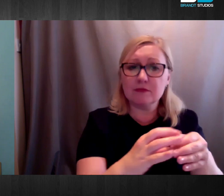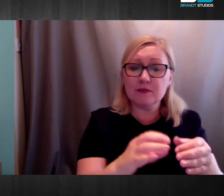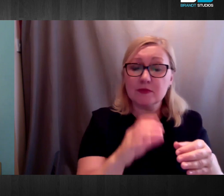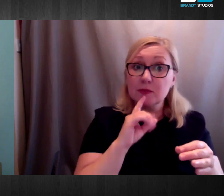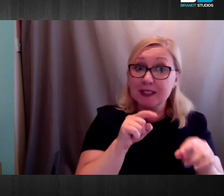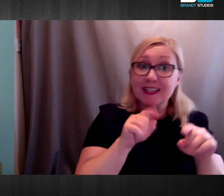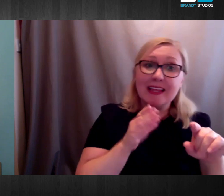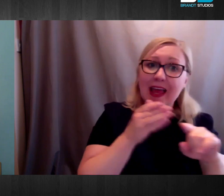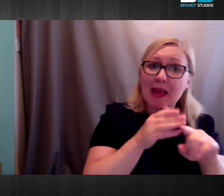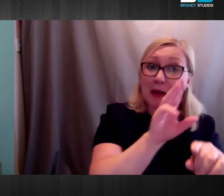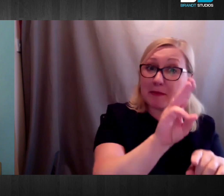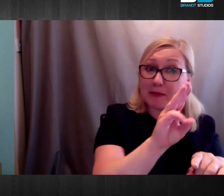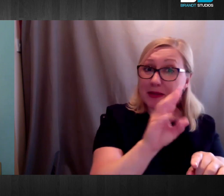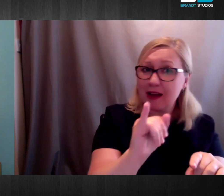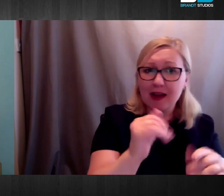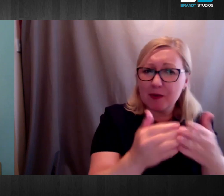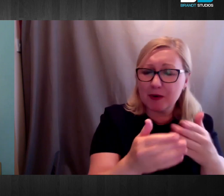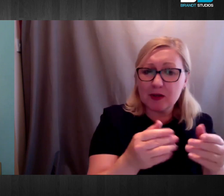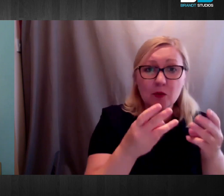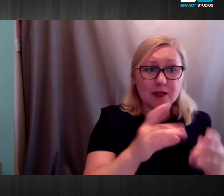the decision-making planning table.